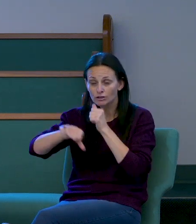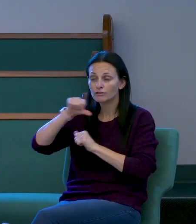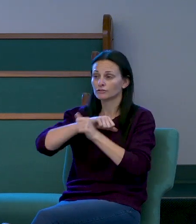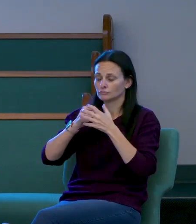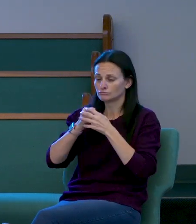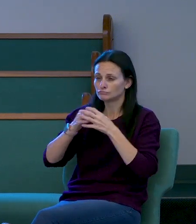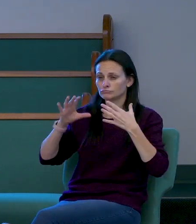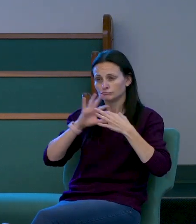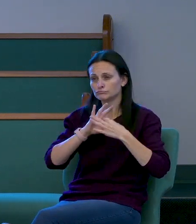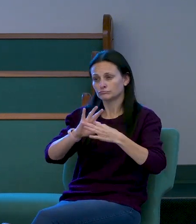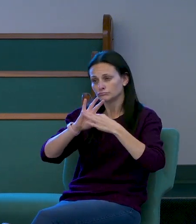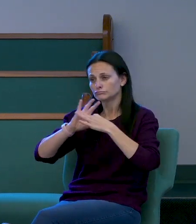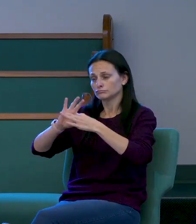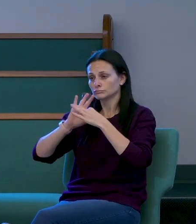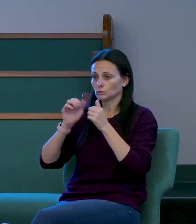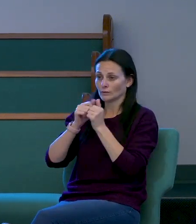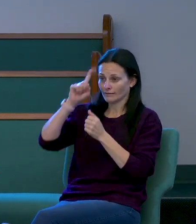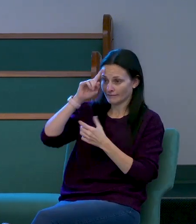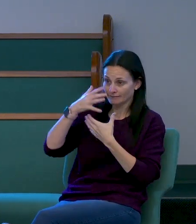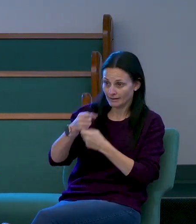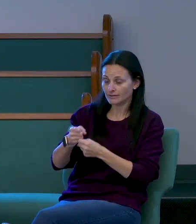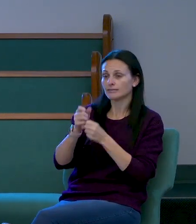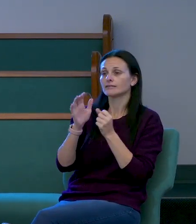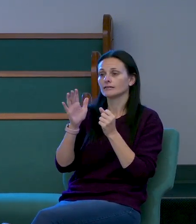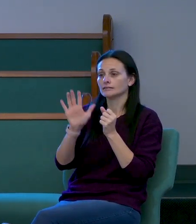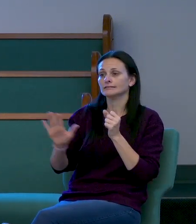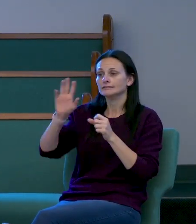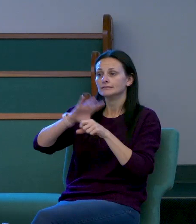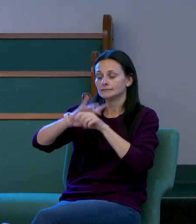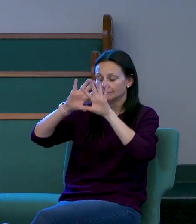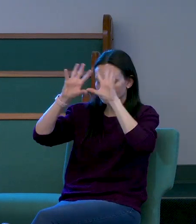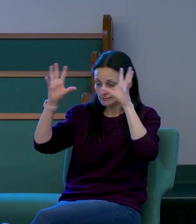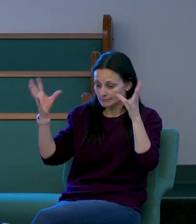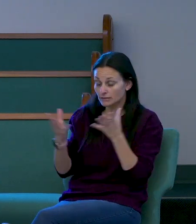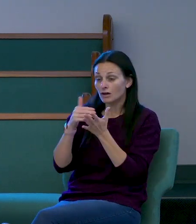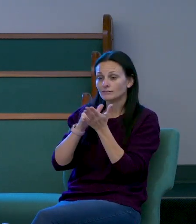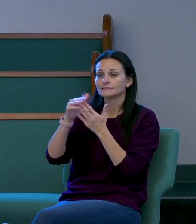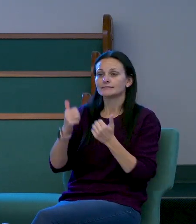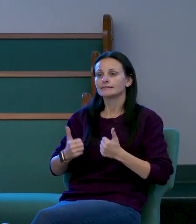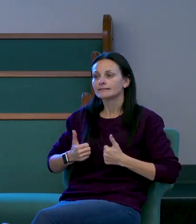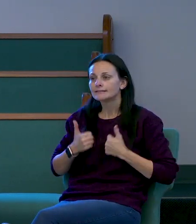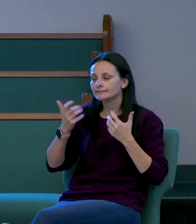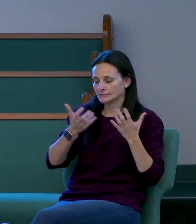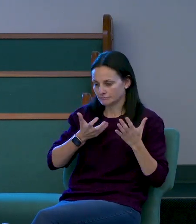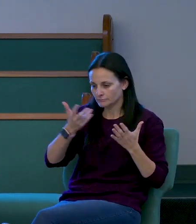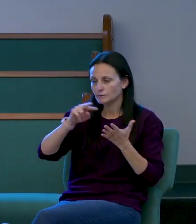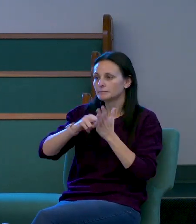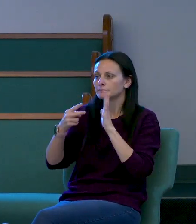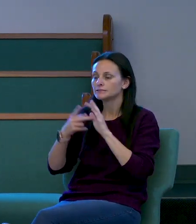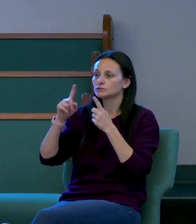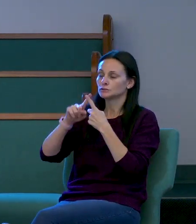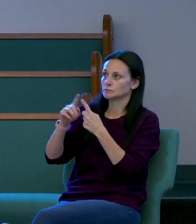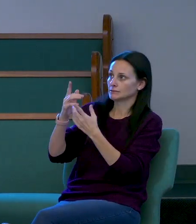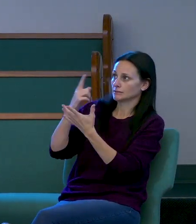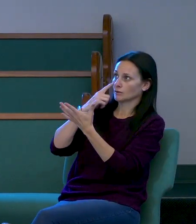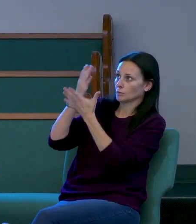these relationships in faith throughout the entire globe, often living out what it is to be a witness